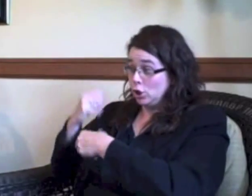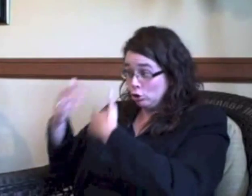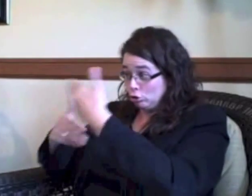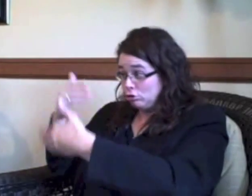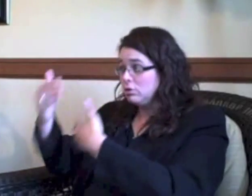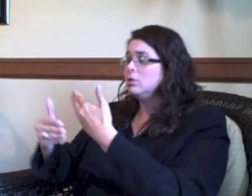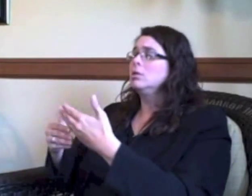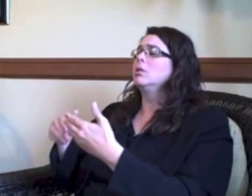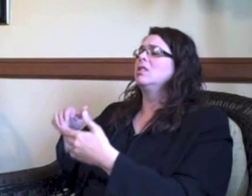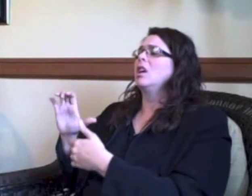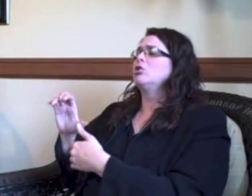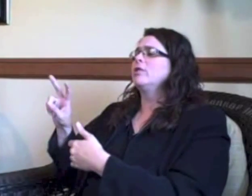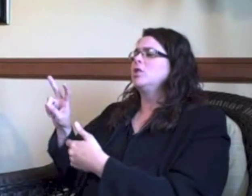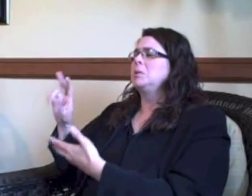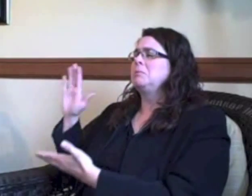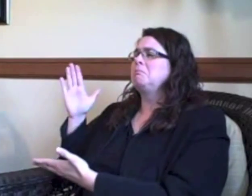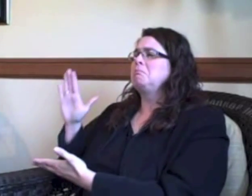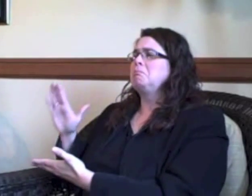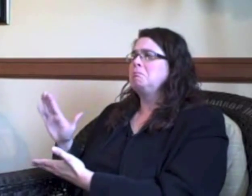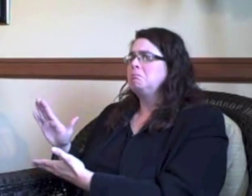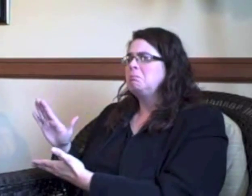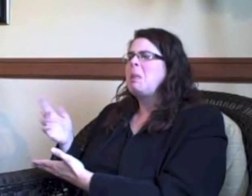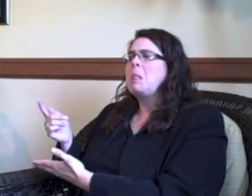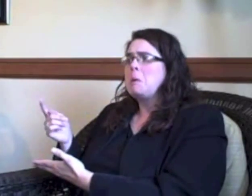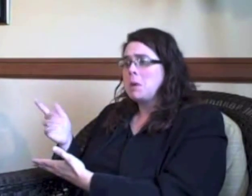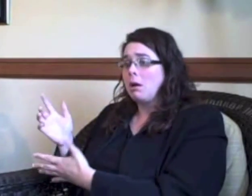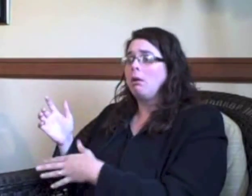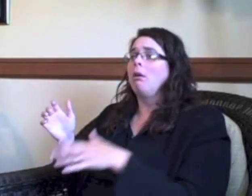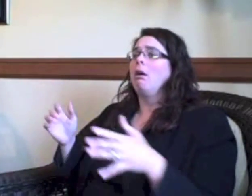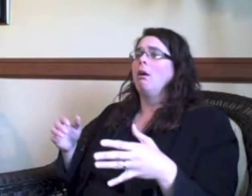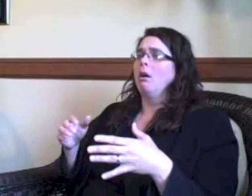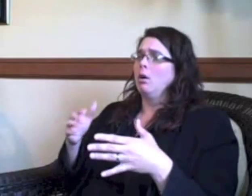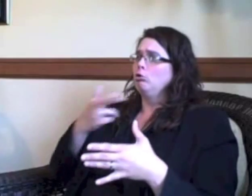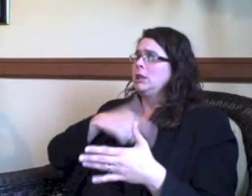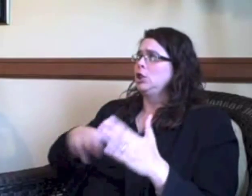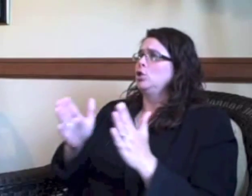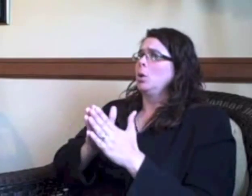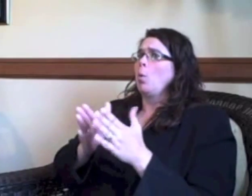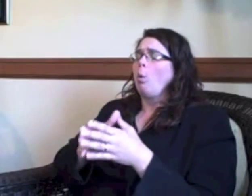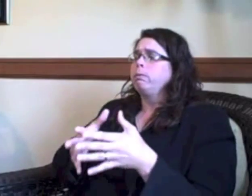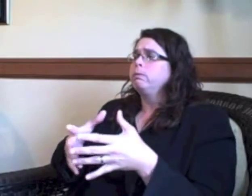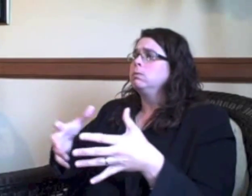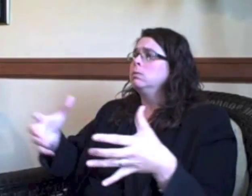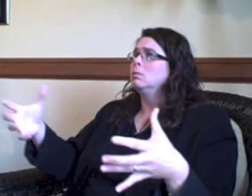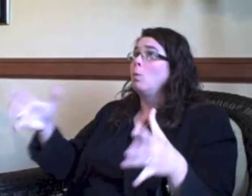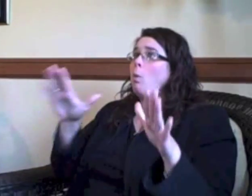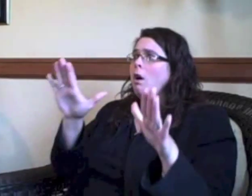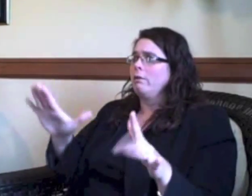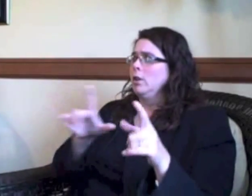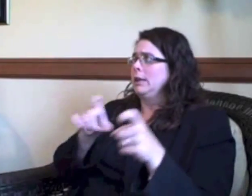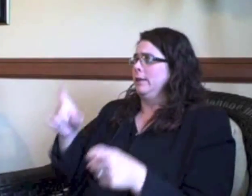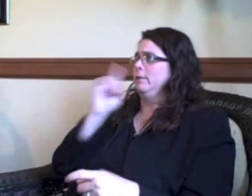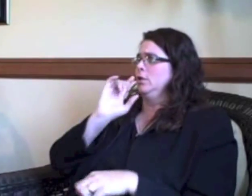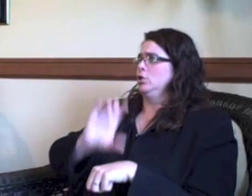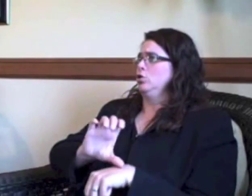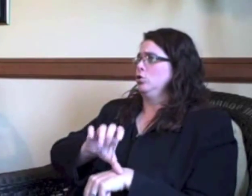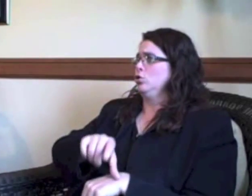And over the years, the number of consecrated virgins dwindled a bit, while the religious orders exploded, which has